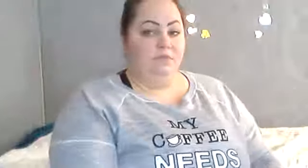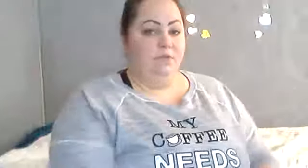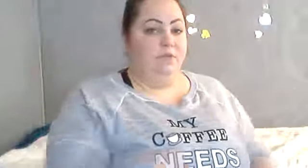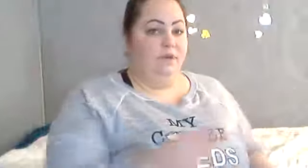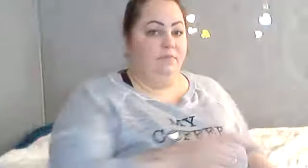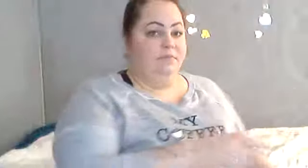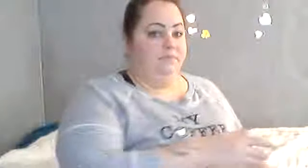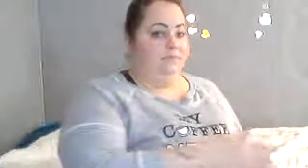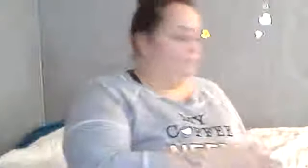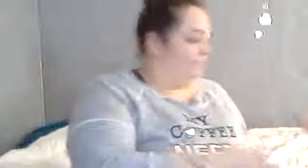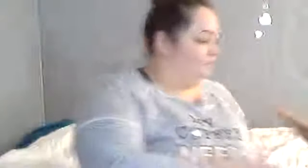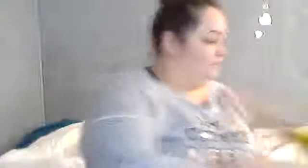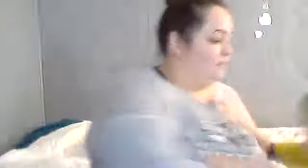Come here.